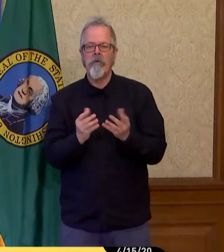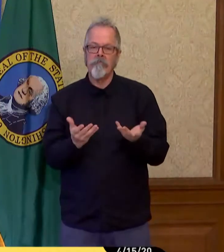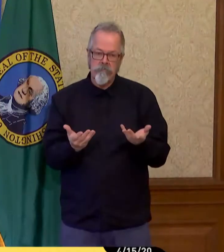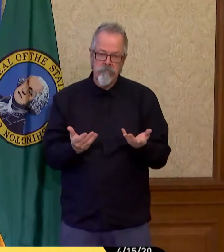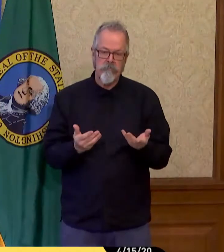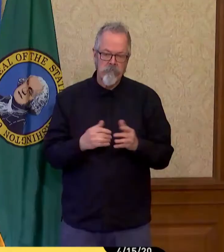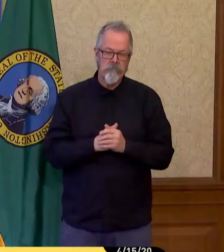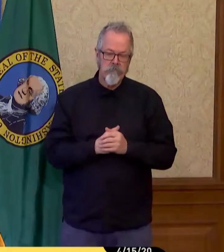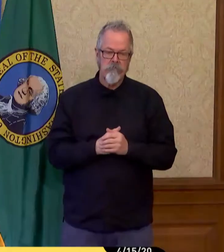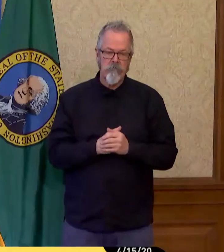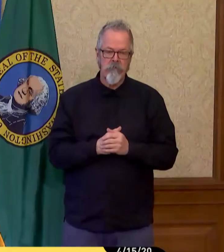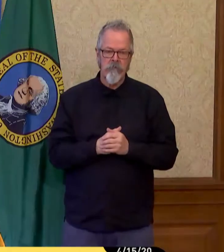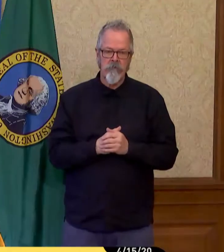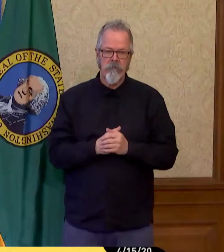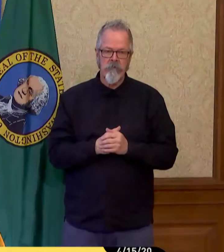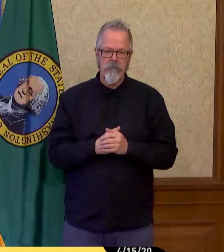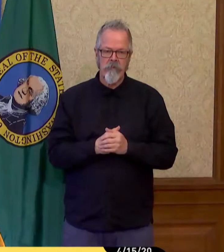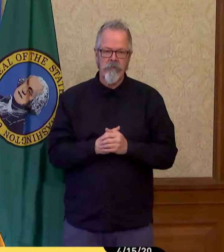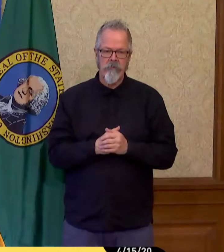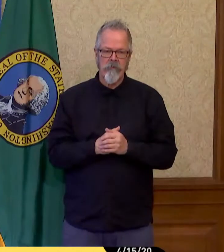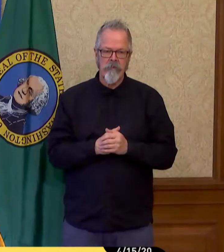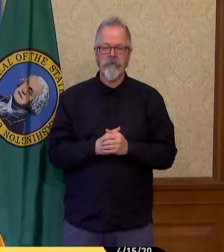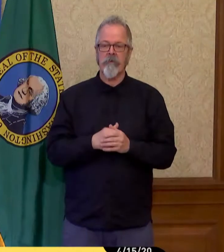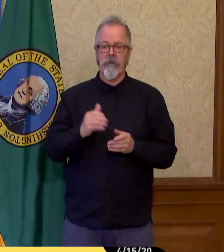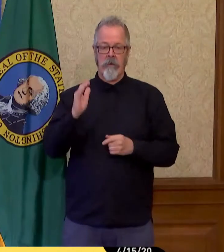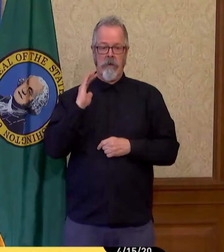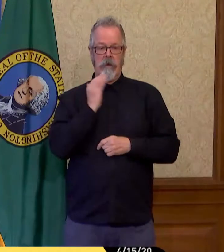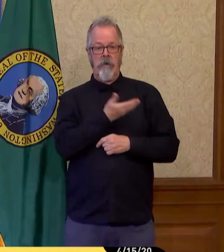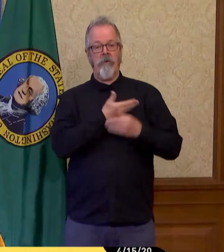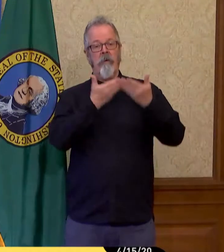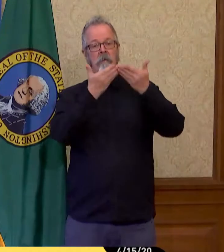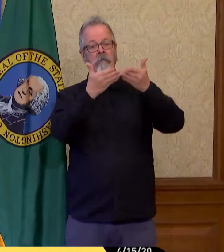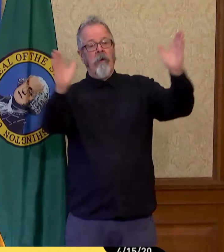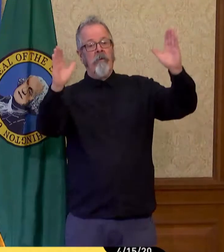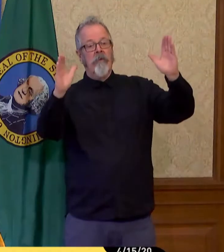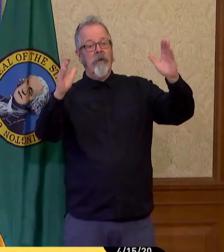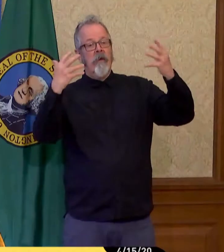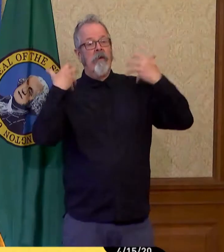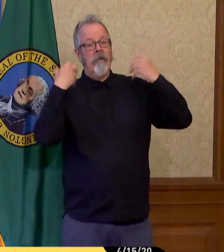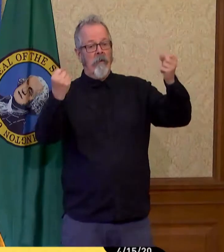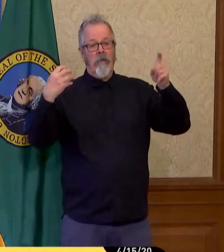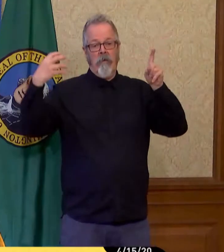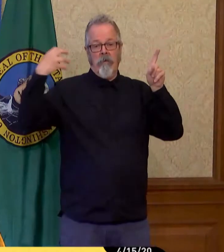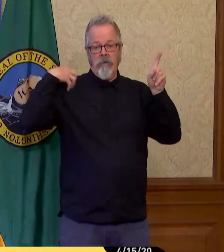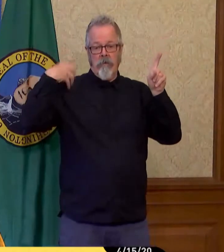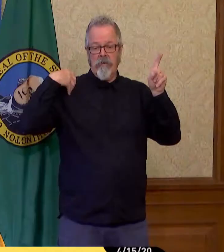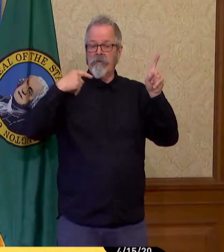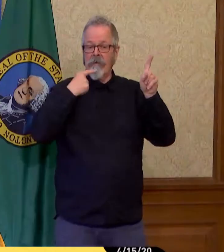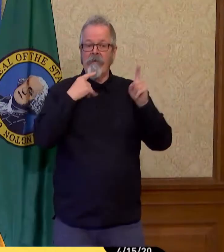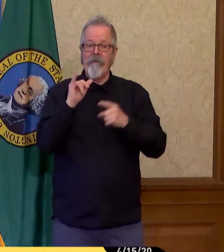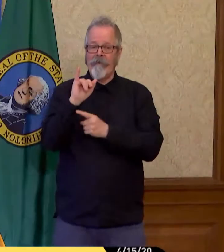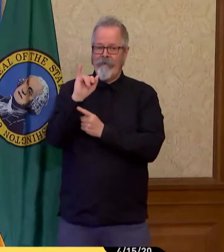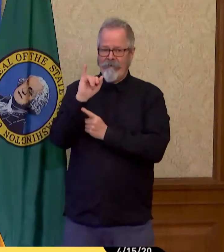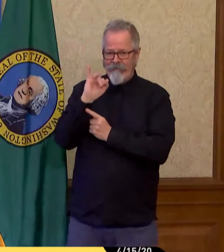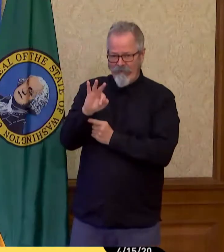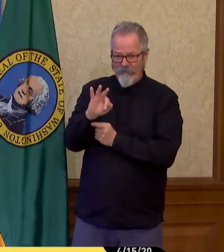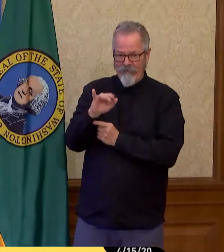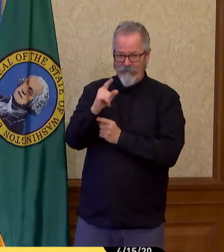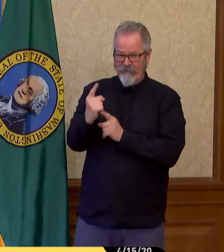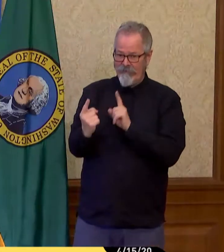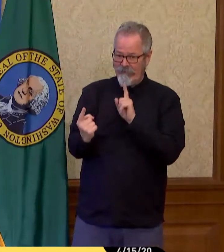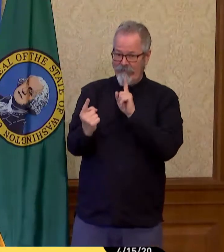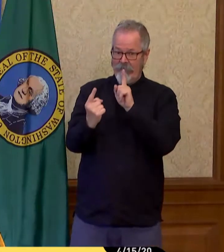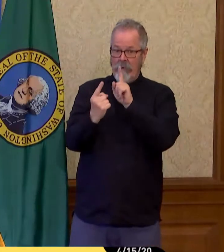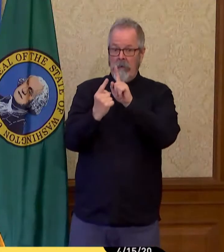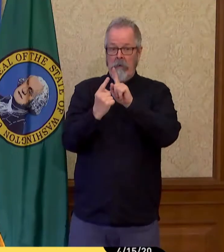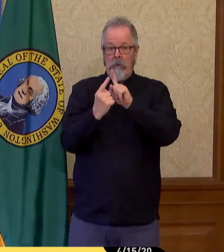to be able to wear a mask, even a cloth mask, if you can't maintain social distancing. Right now, we know enough to suggest to people